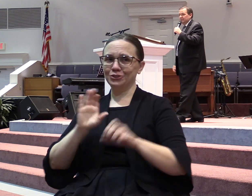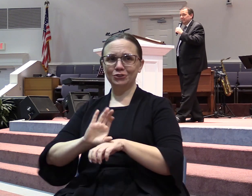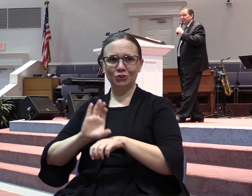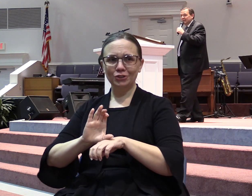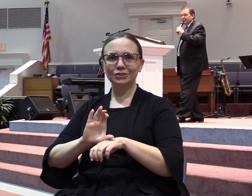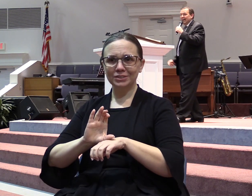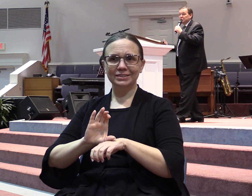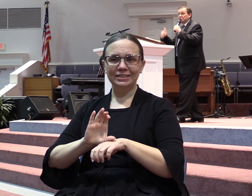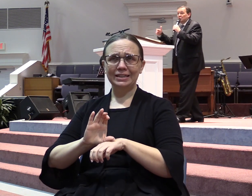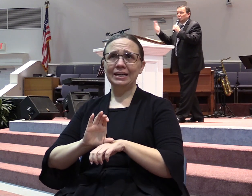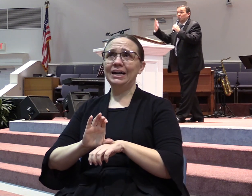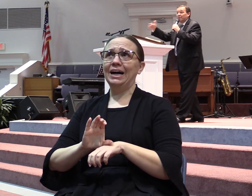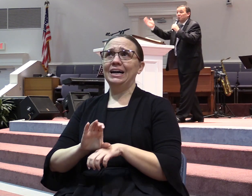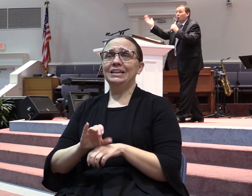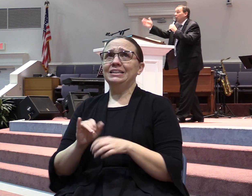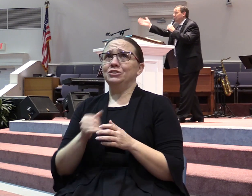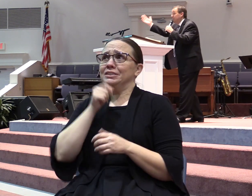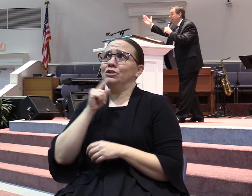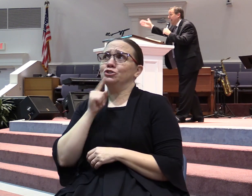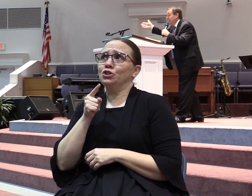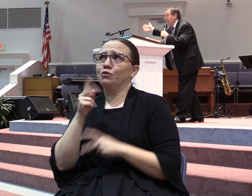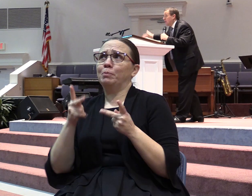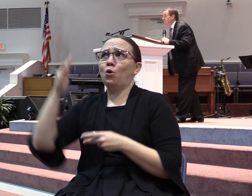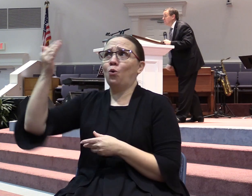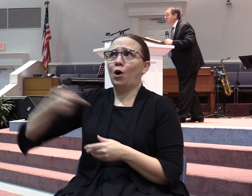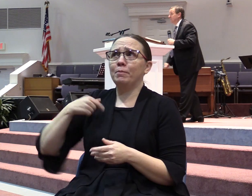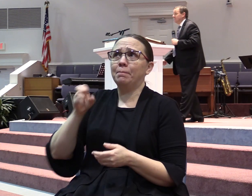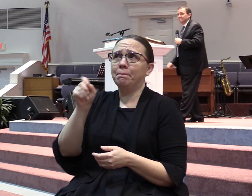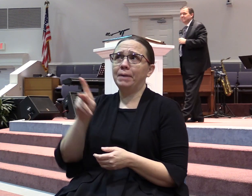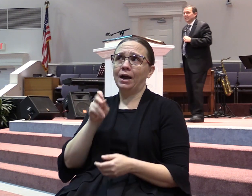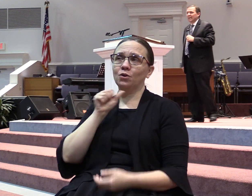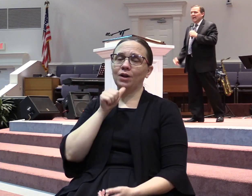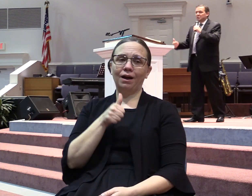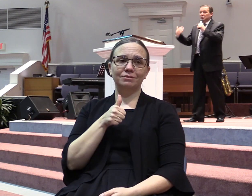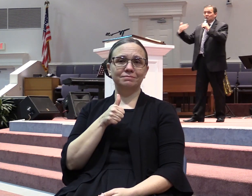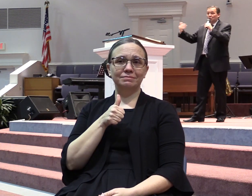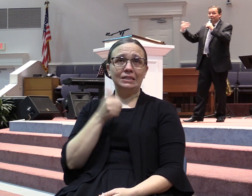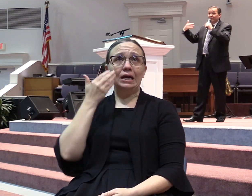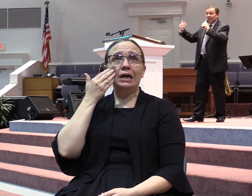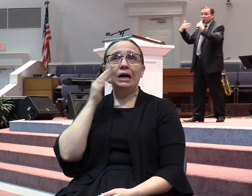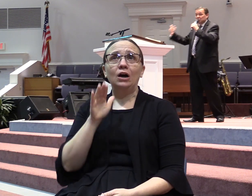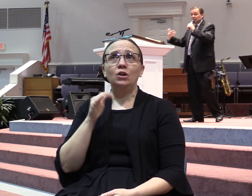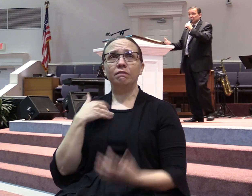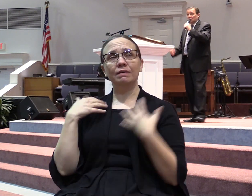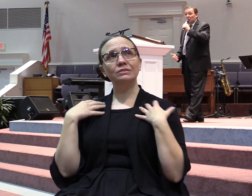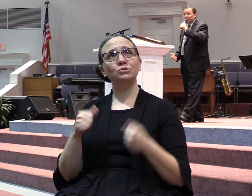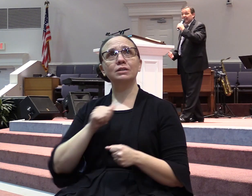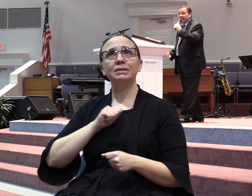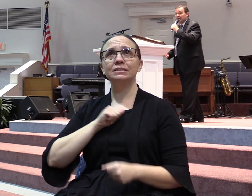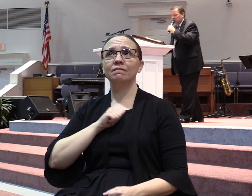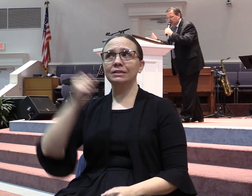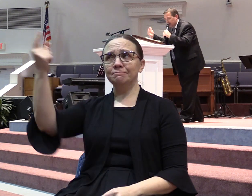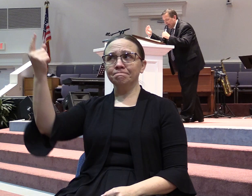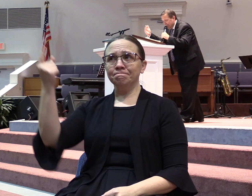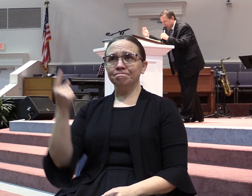church. I just don't know if I'm welcomed back there. I just don't know if I've got the strength to walk back